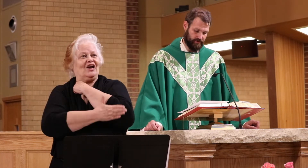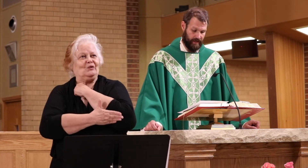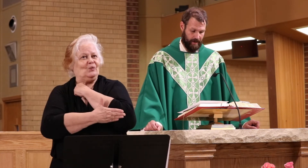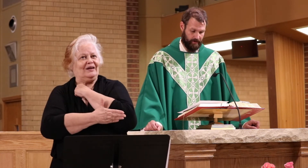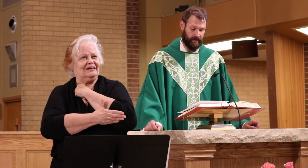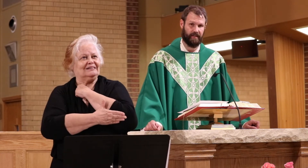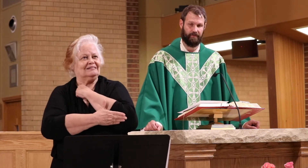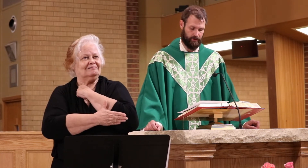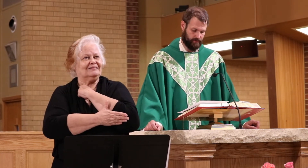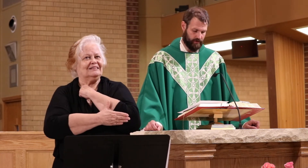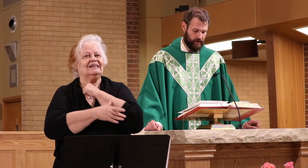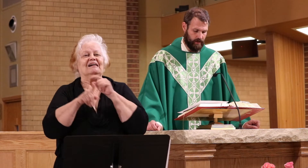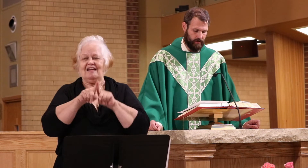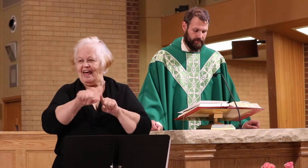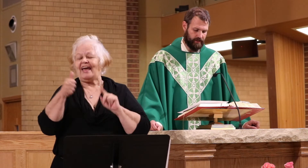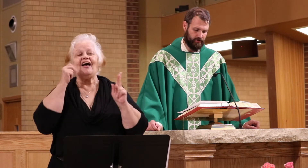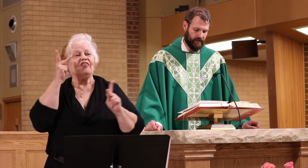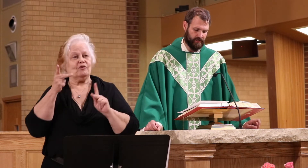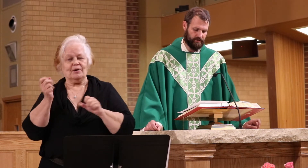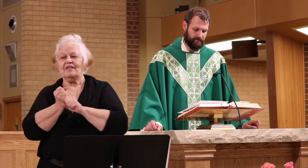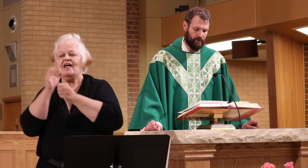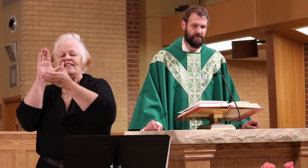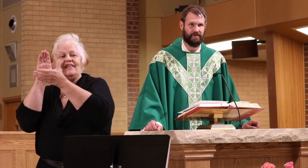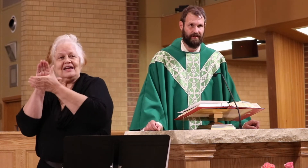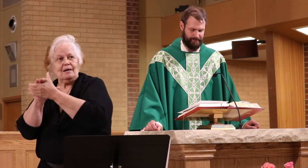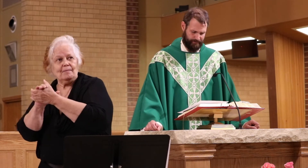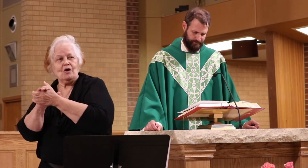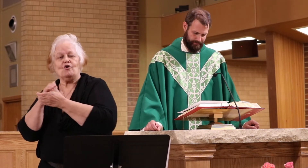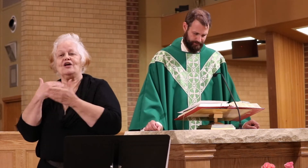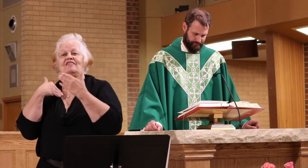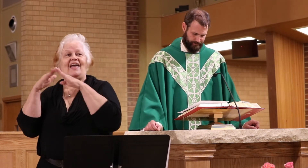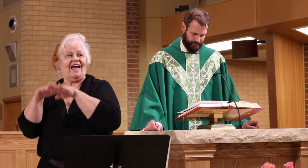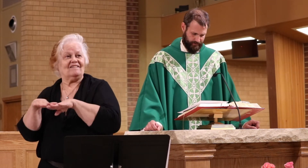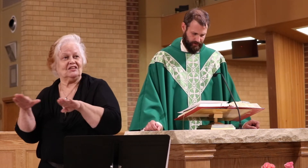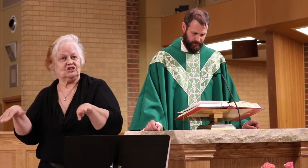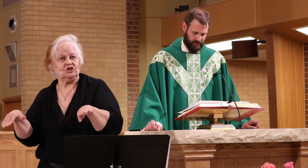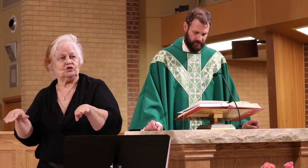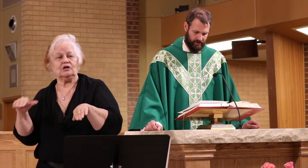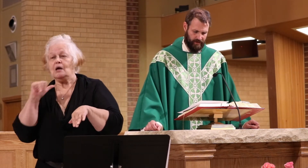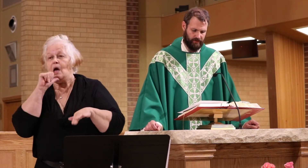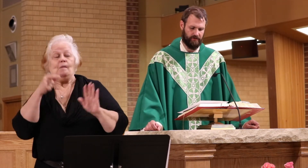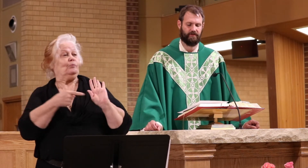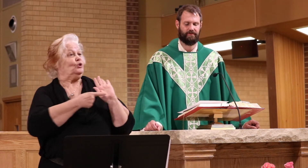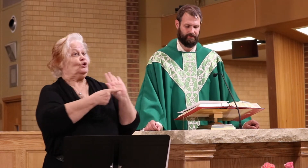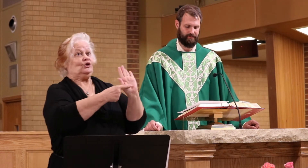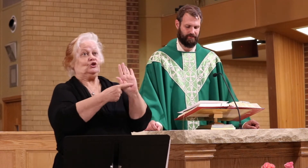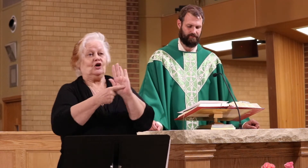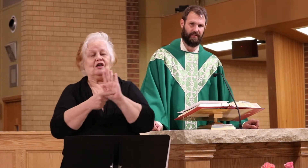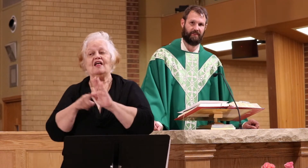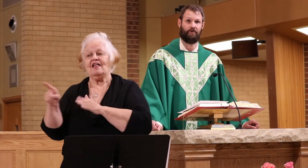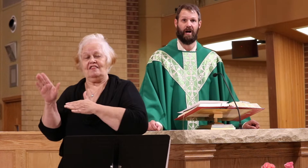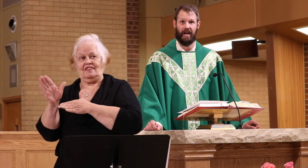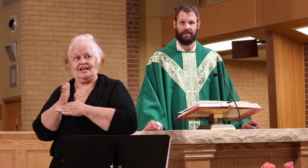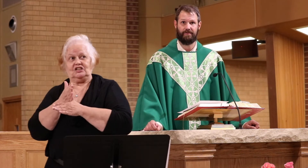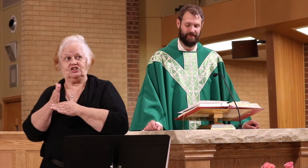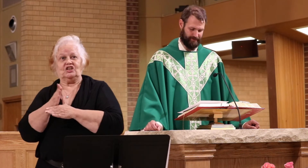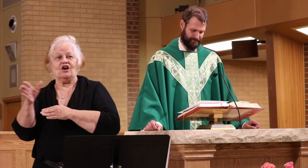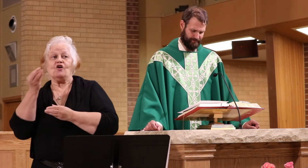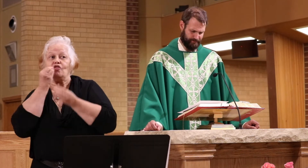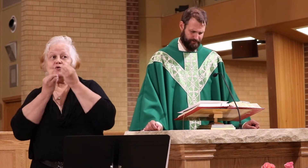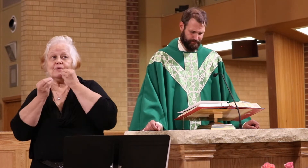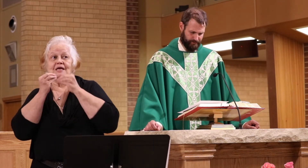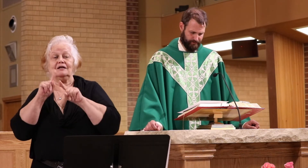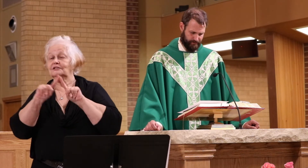Like others, they marry and have children, but they do not expose them. They share their meals, but not their